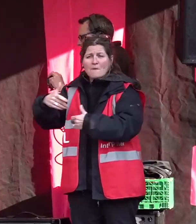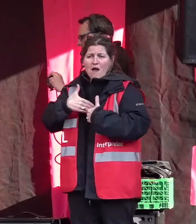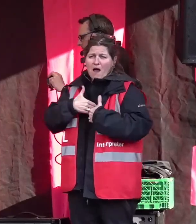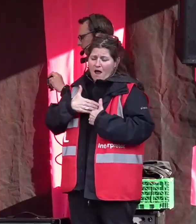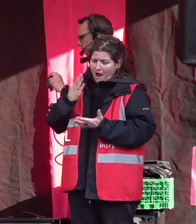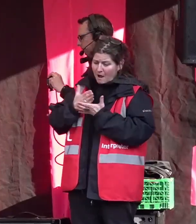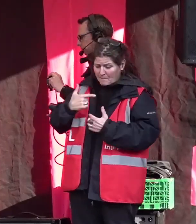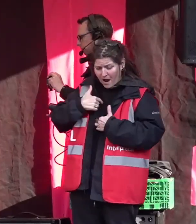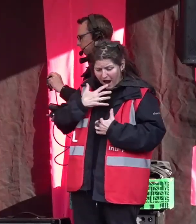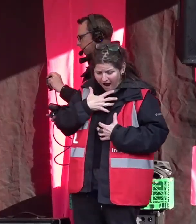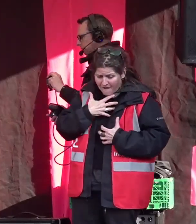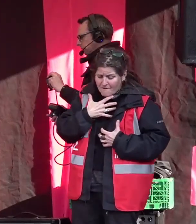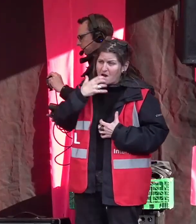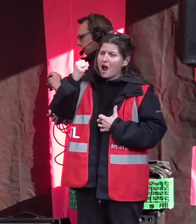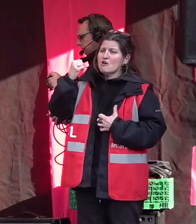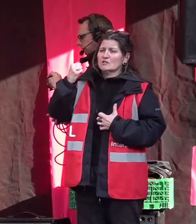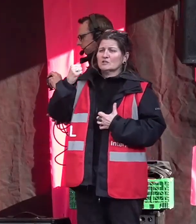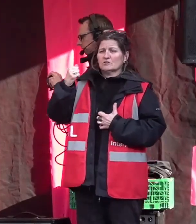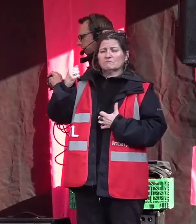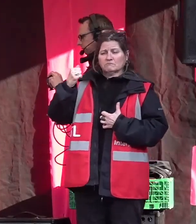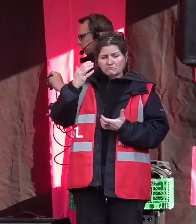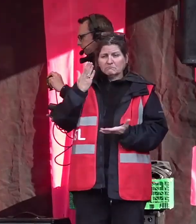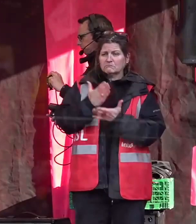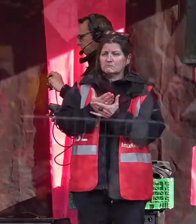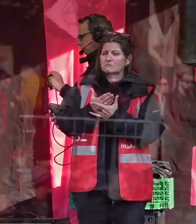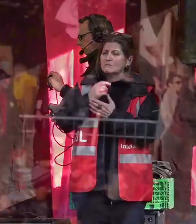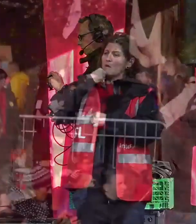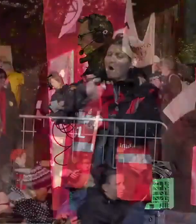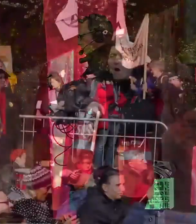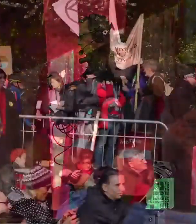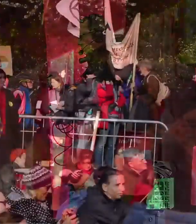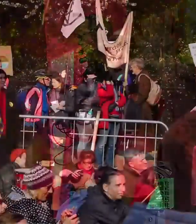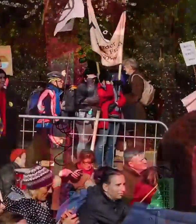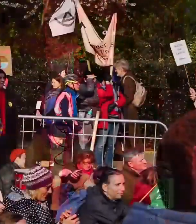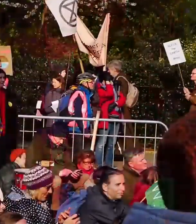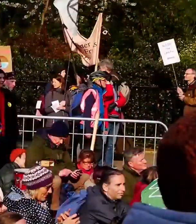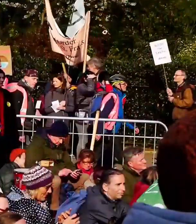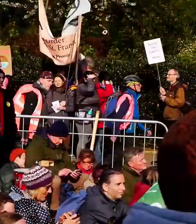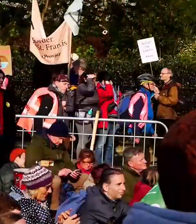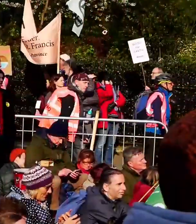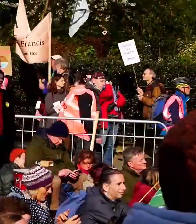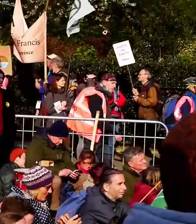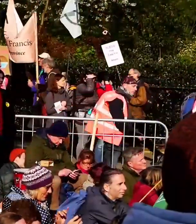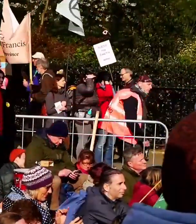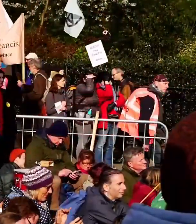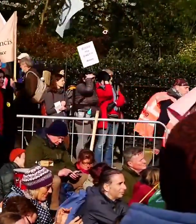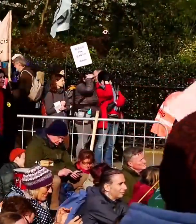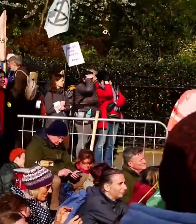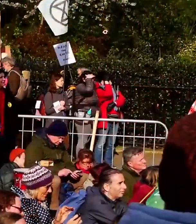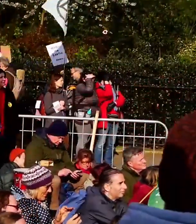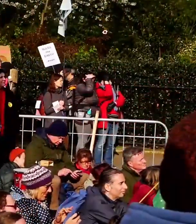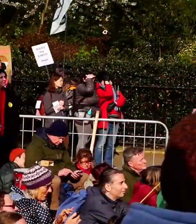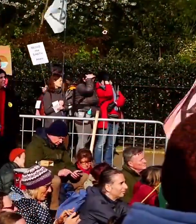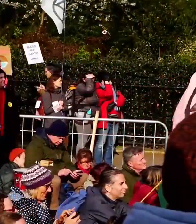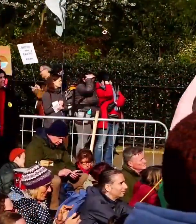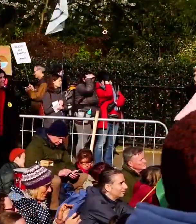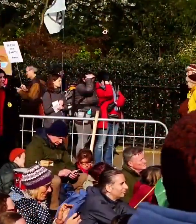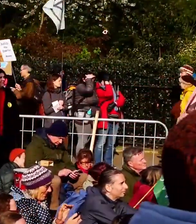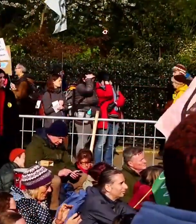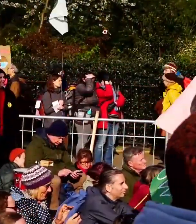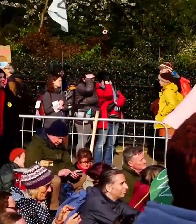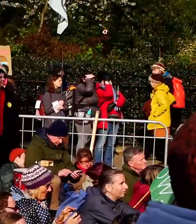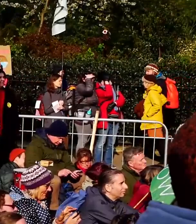the courage to chase. And I will never rest, no, no, until